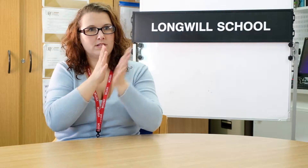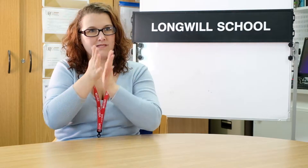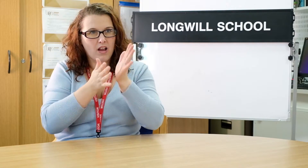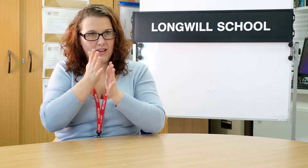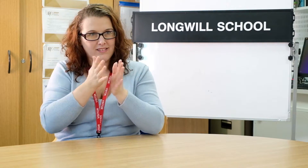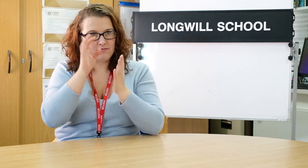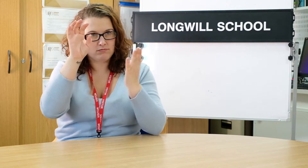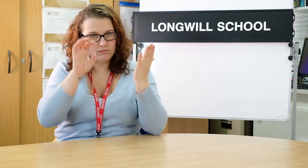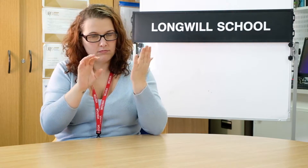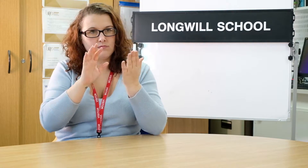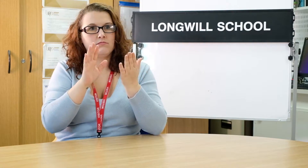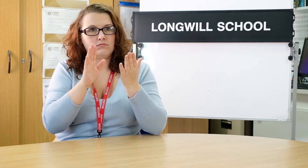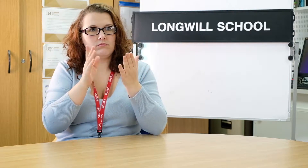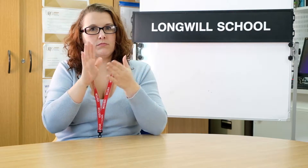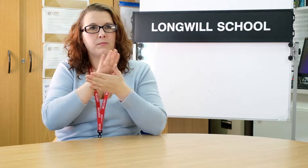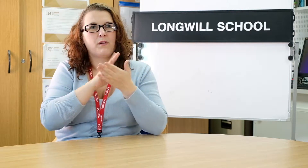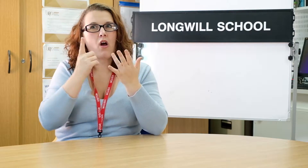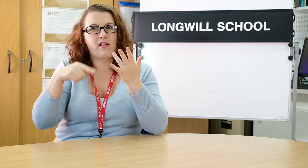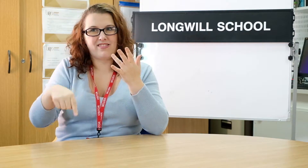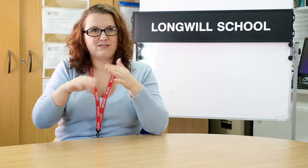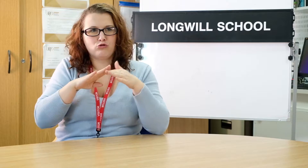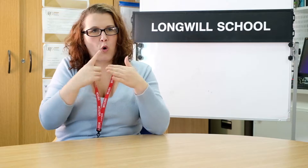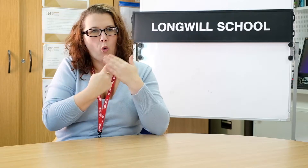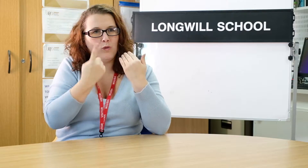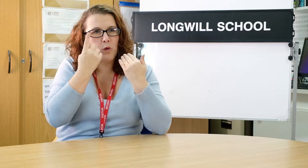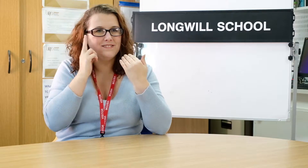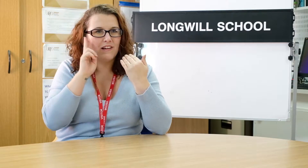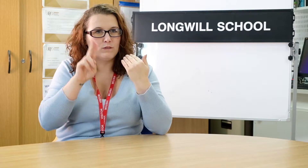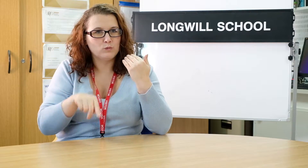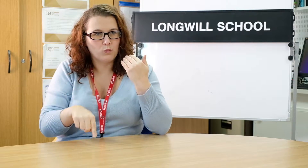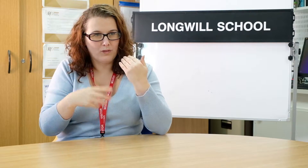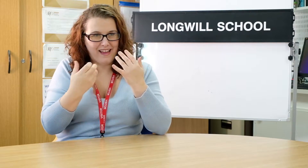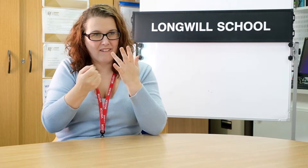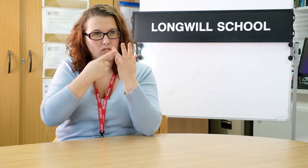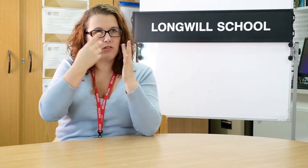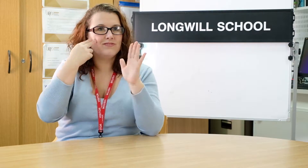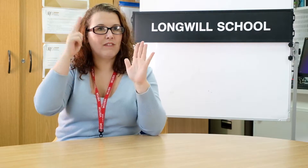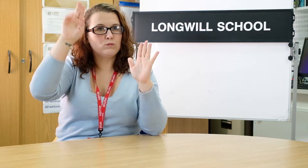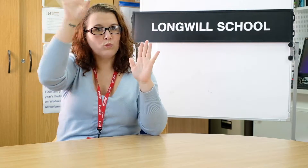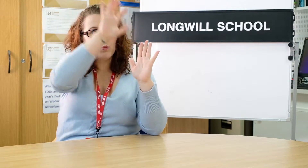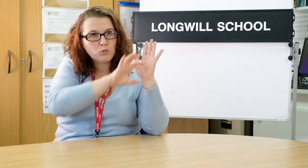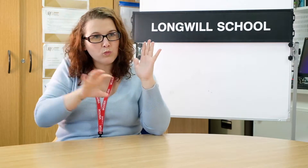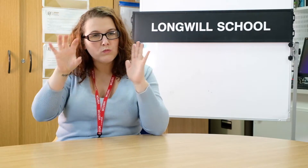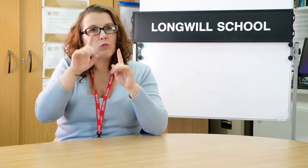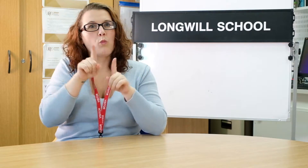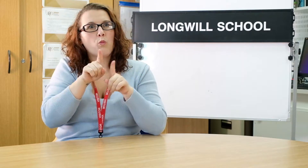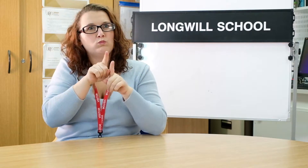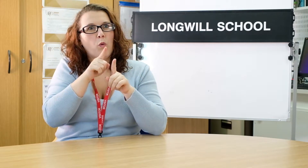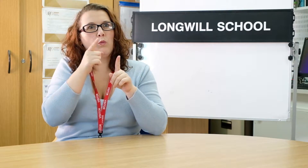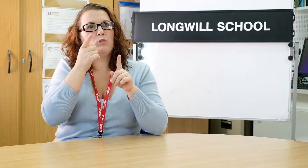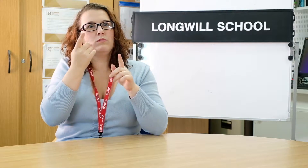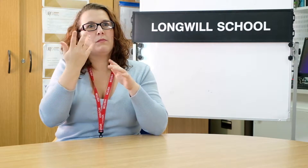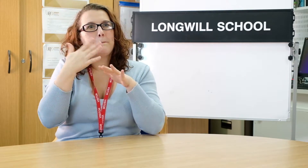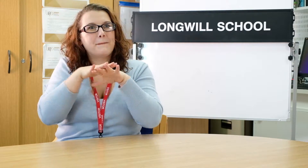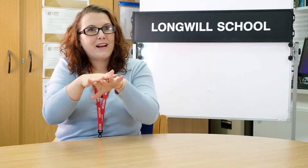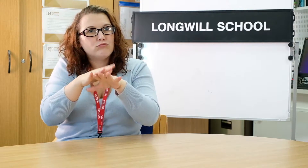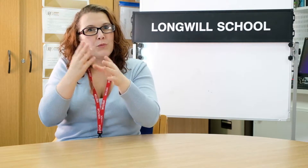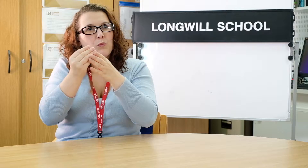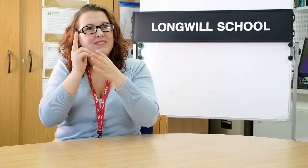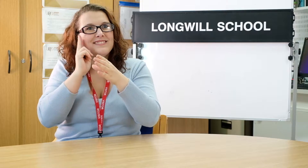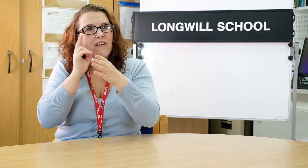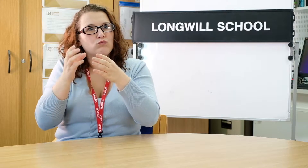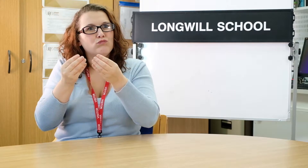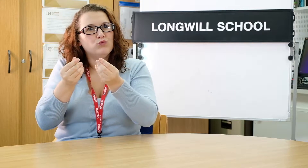Yes, I would, and that's because it has access for people who sign, and this isn't the only deaf school in the UK. There are plenty of other